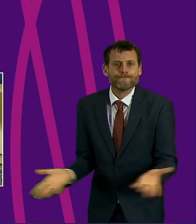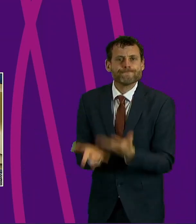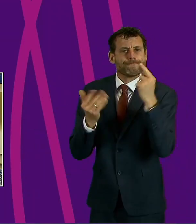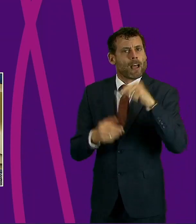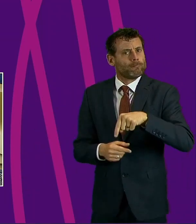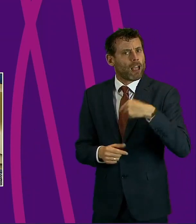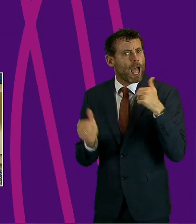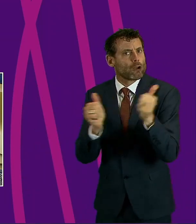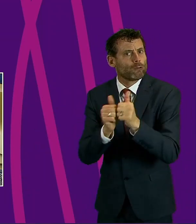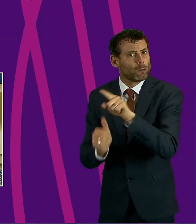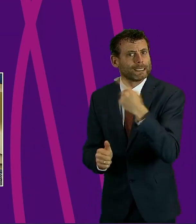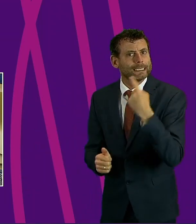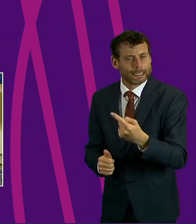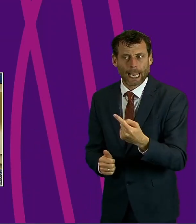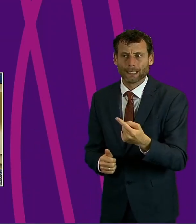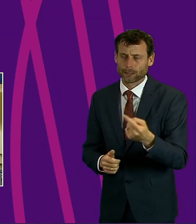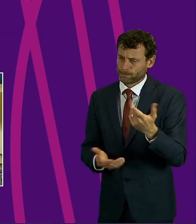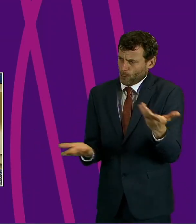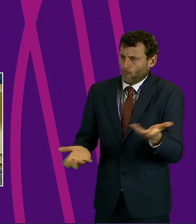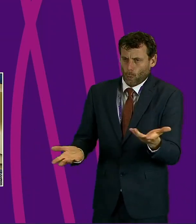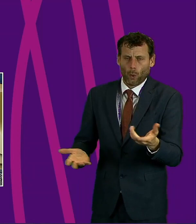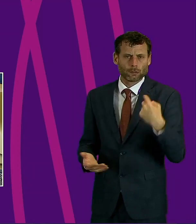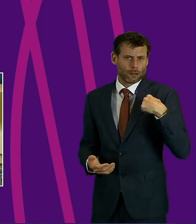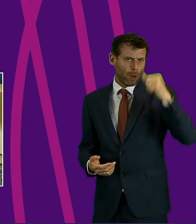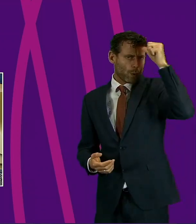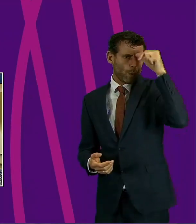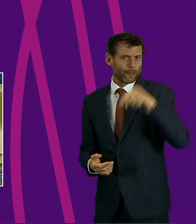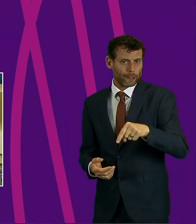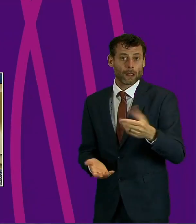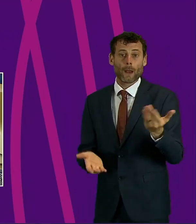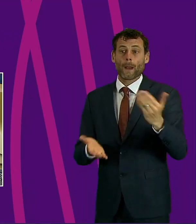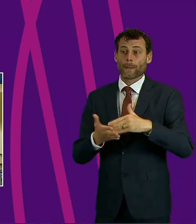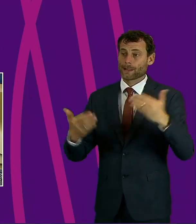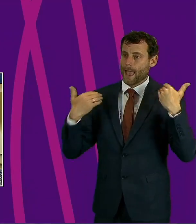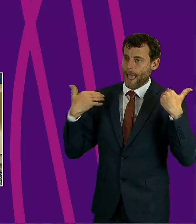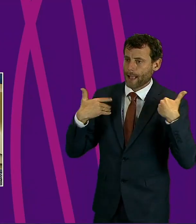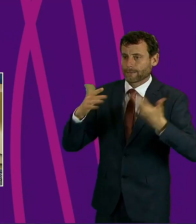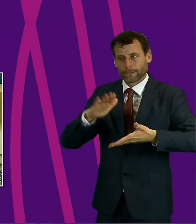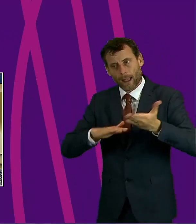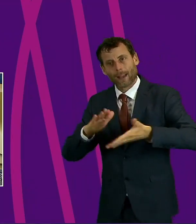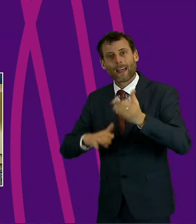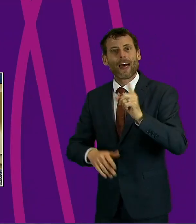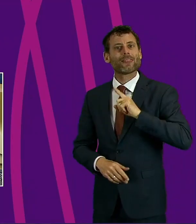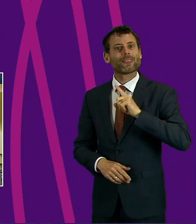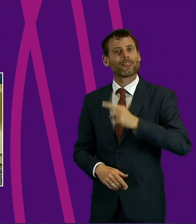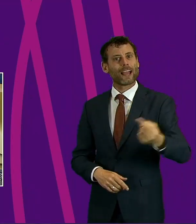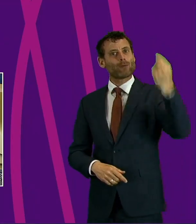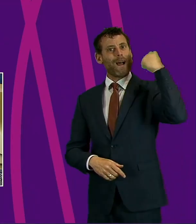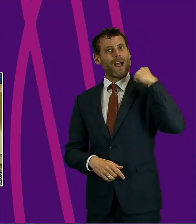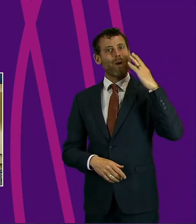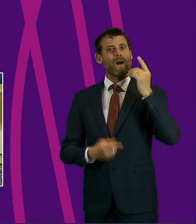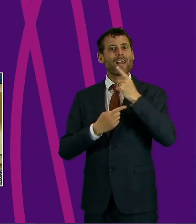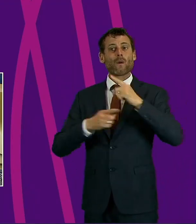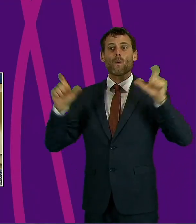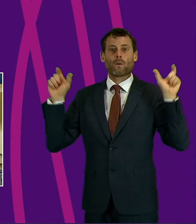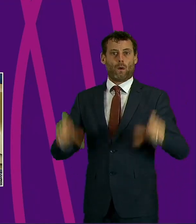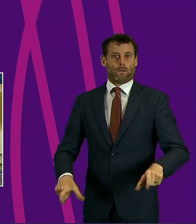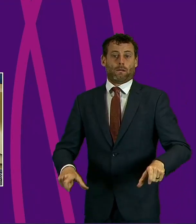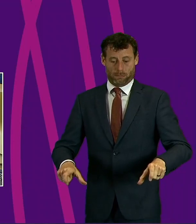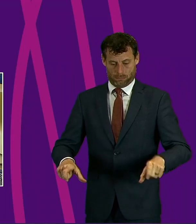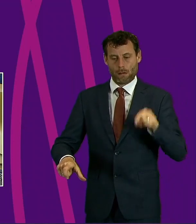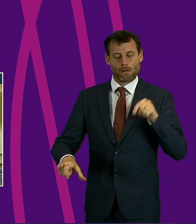a really important consideration. I also recognise the mental health benefits of exercise, which is why the first easing of restrictions